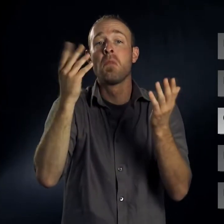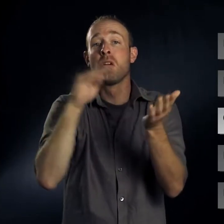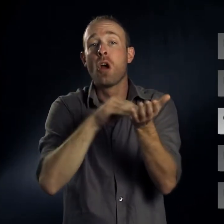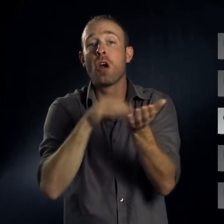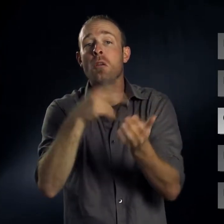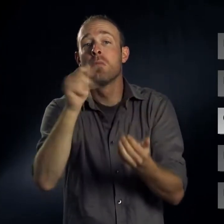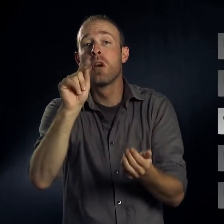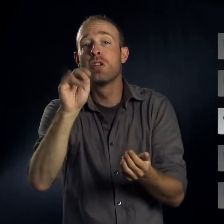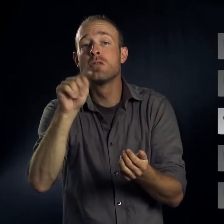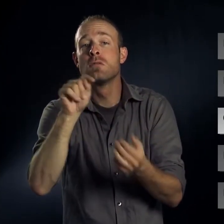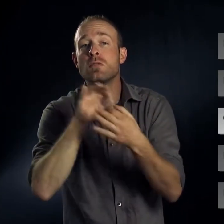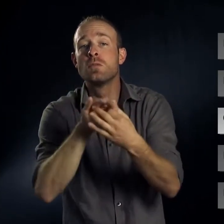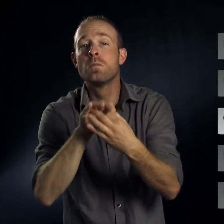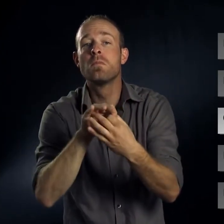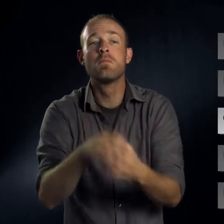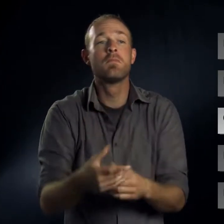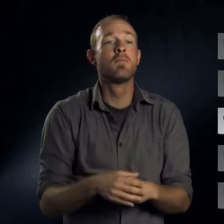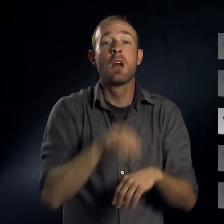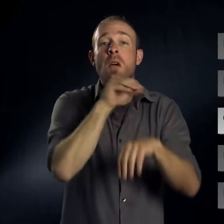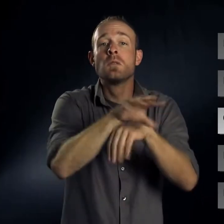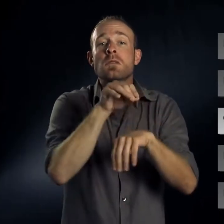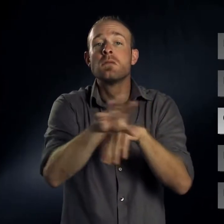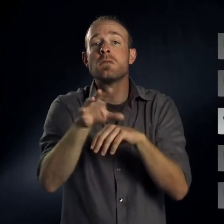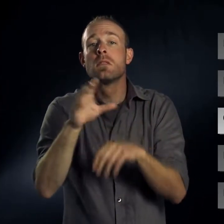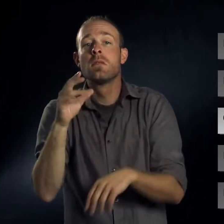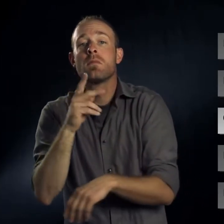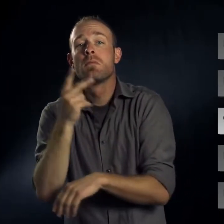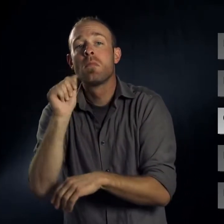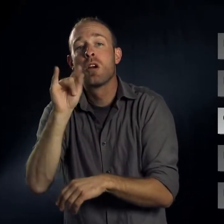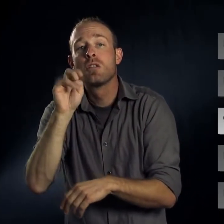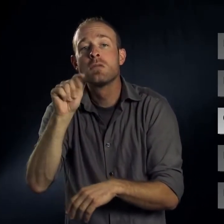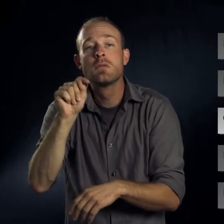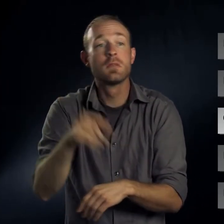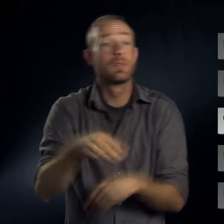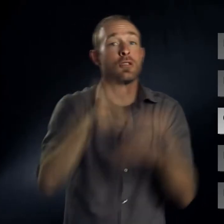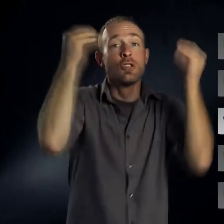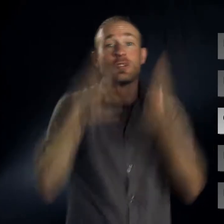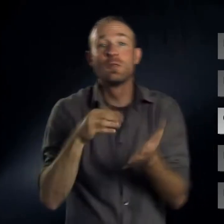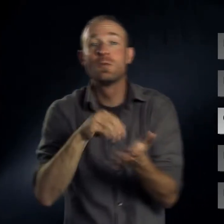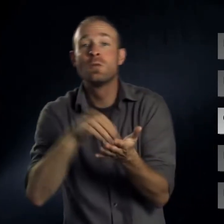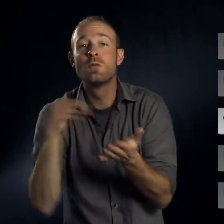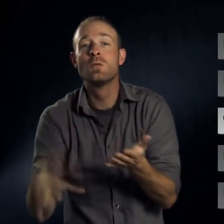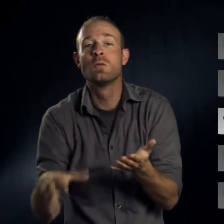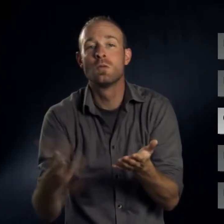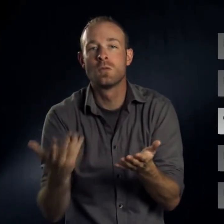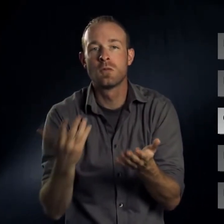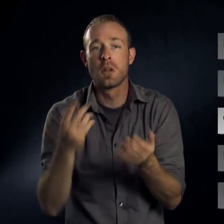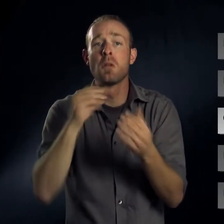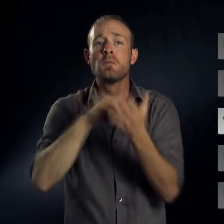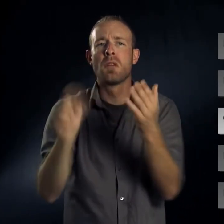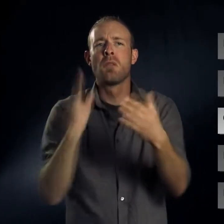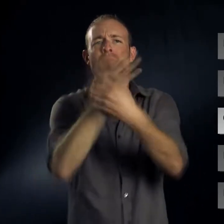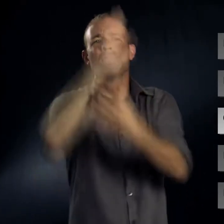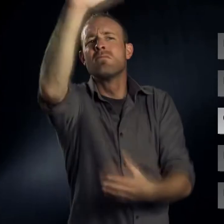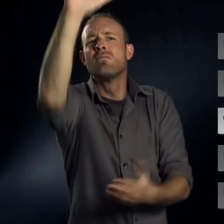the other. Let's say, for example, a doctor or a counselor or a professor providing information